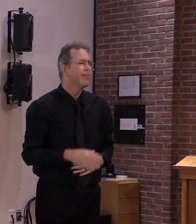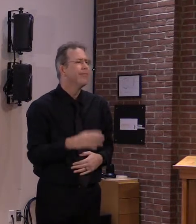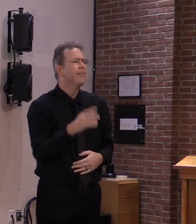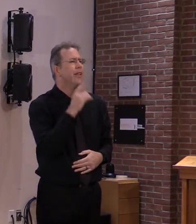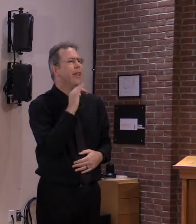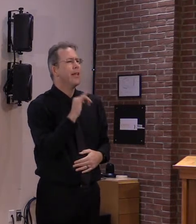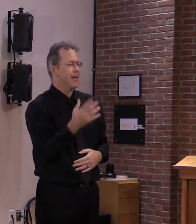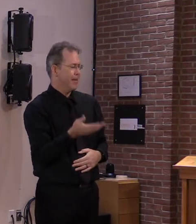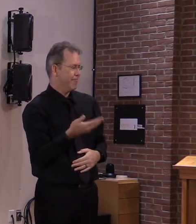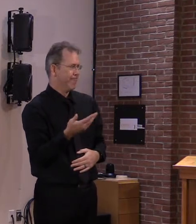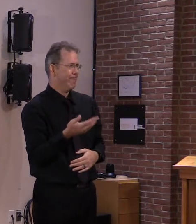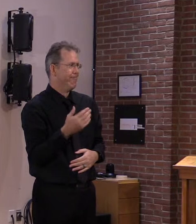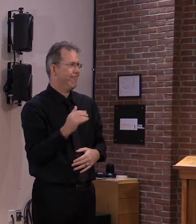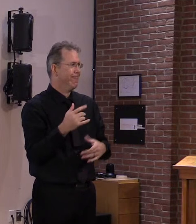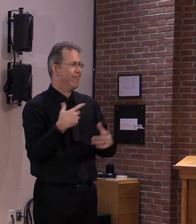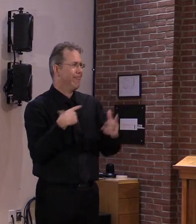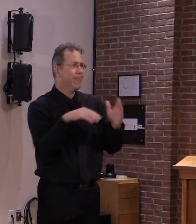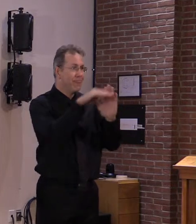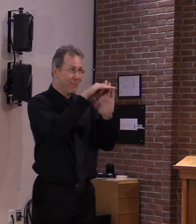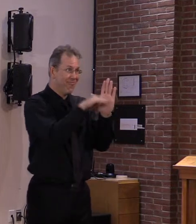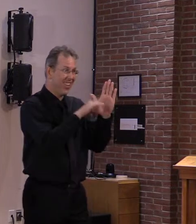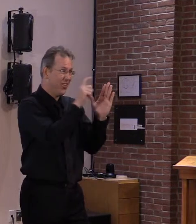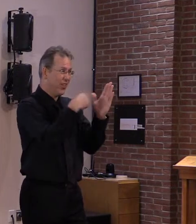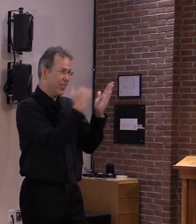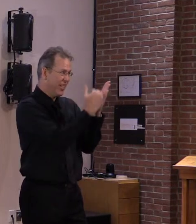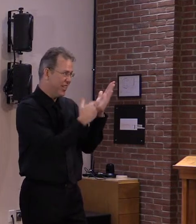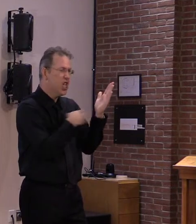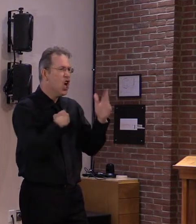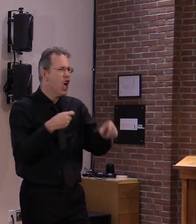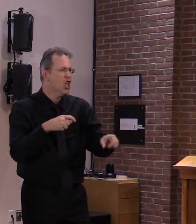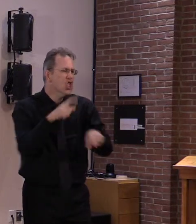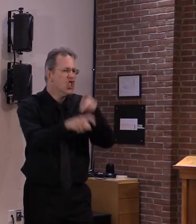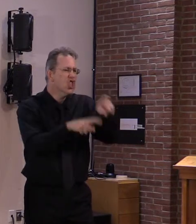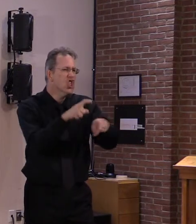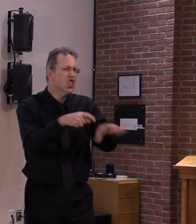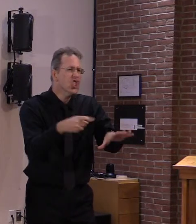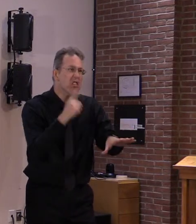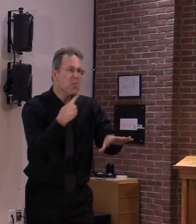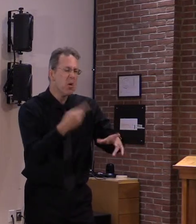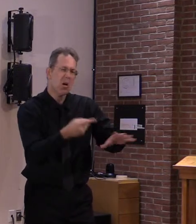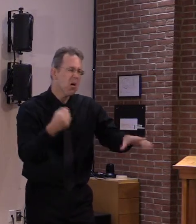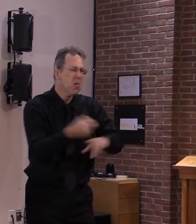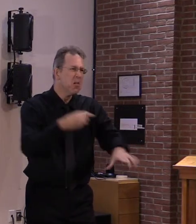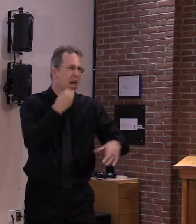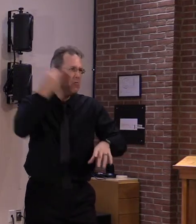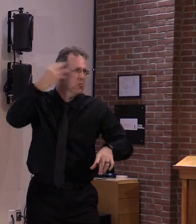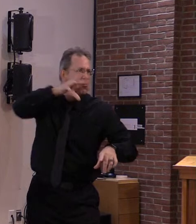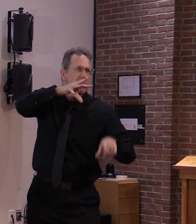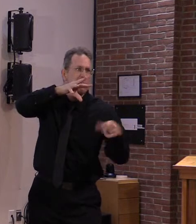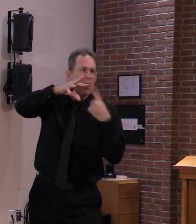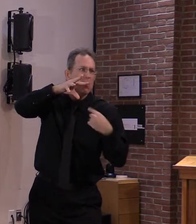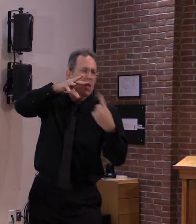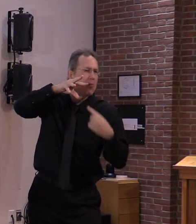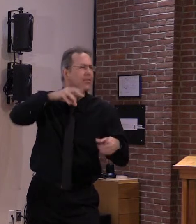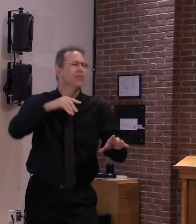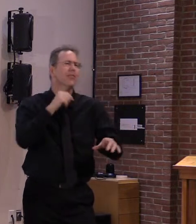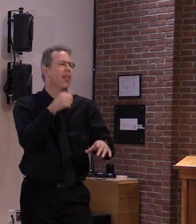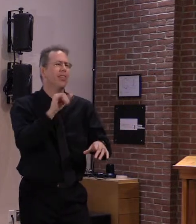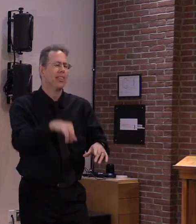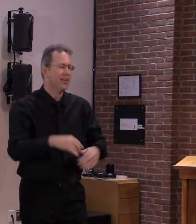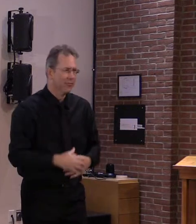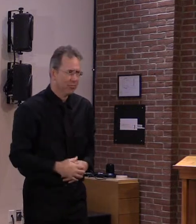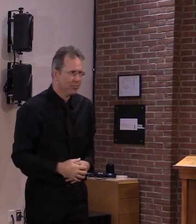State, and Vermont, at about 20%. From my viewpoint, I hope we achieved even lower.